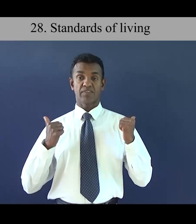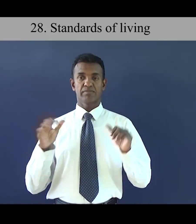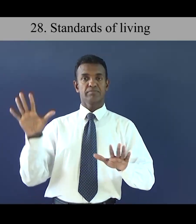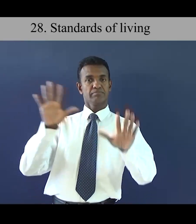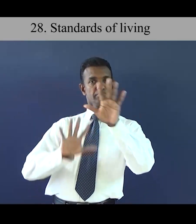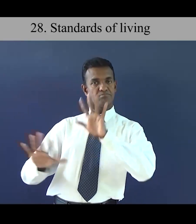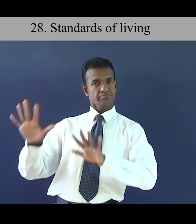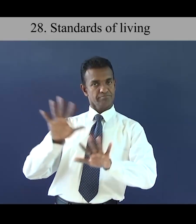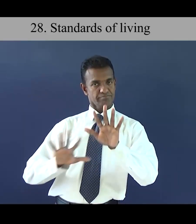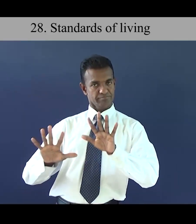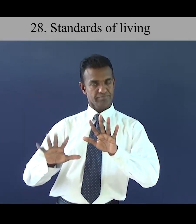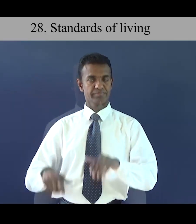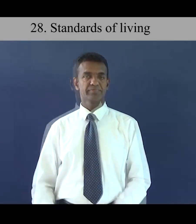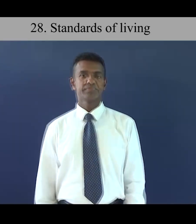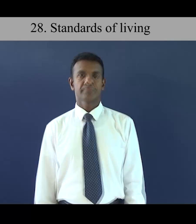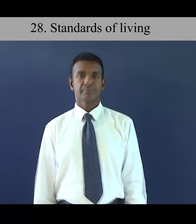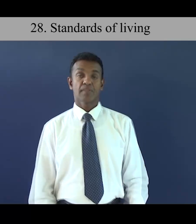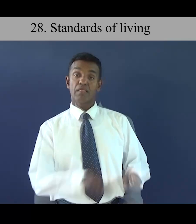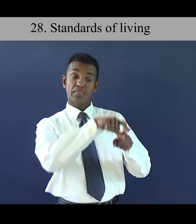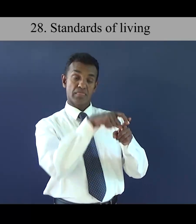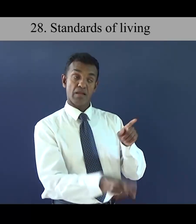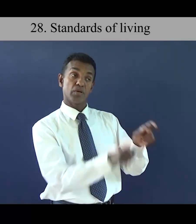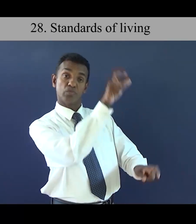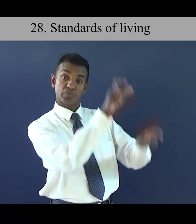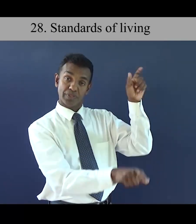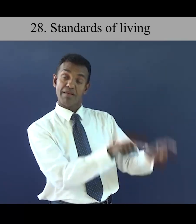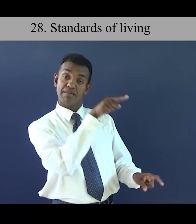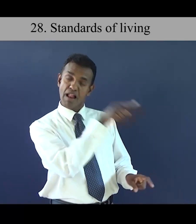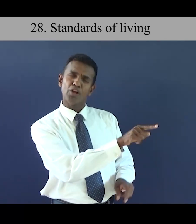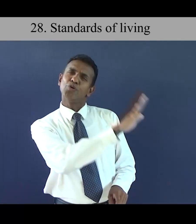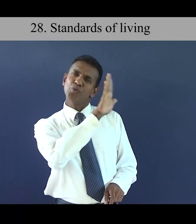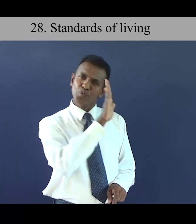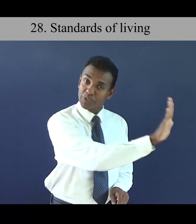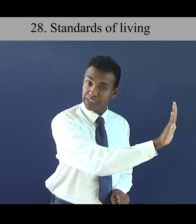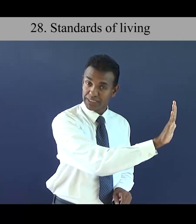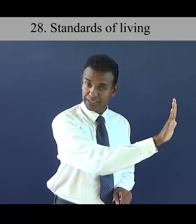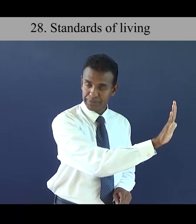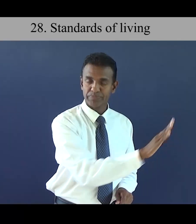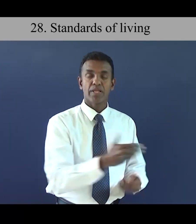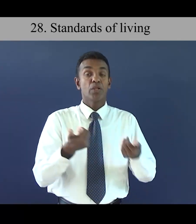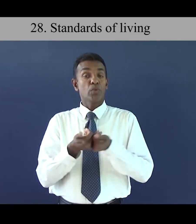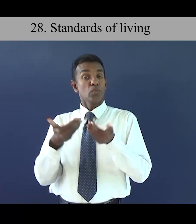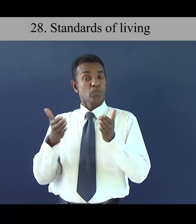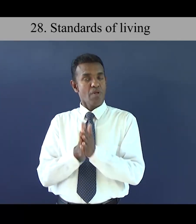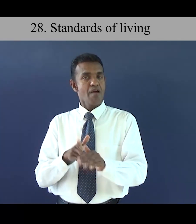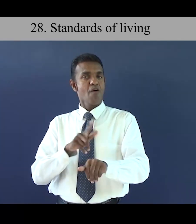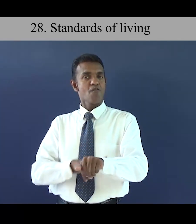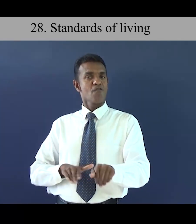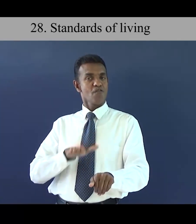Disabled people have an equal right to a good enough standard of living for